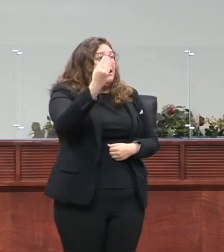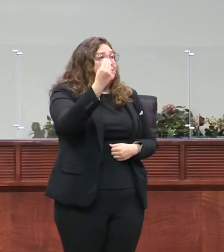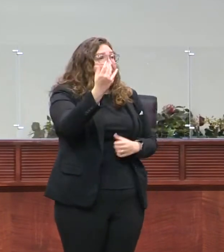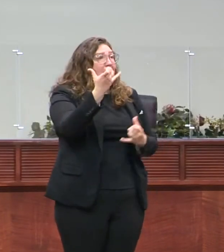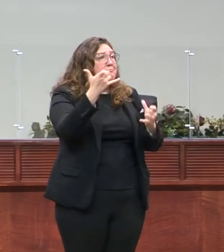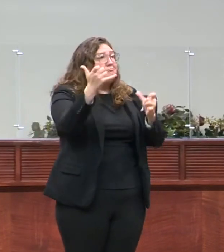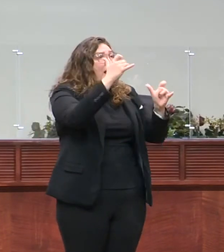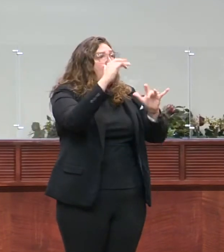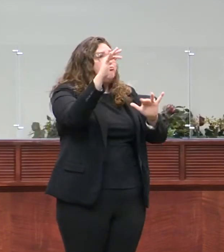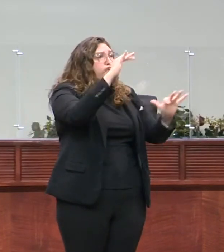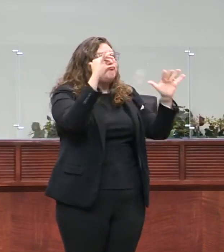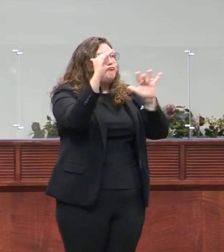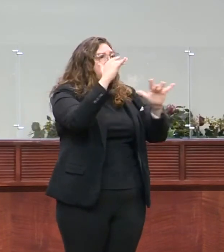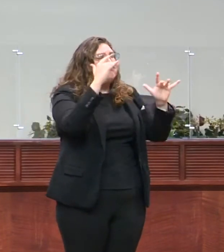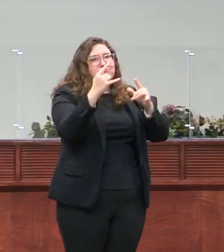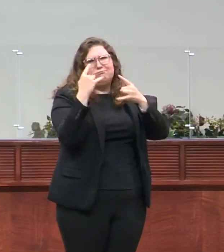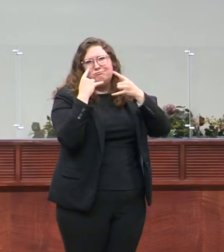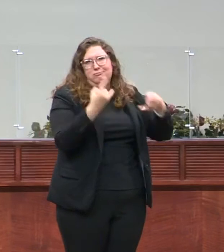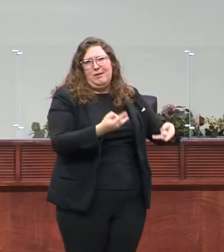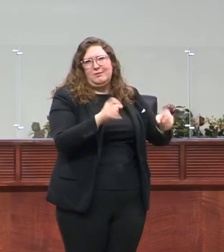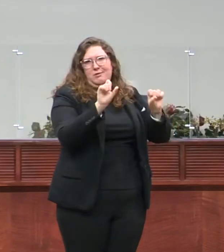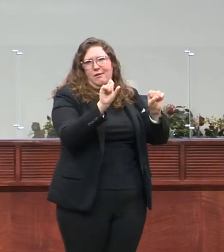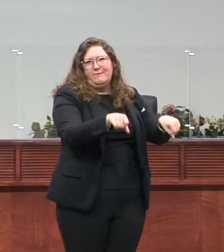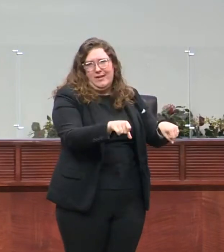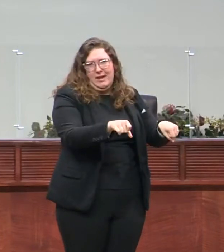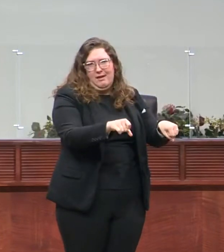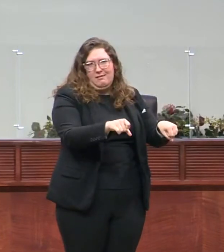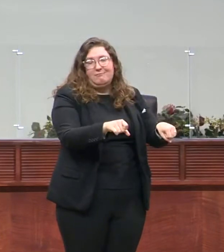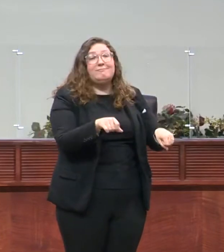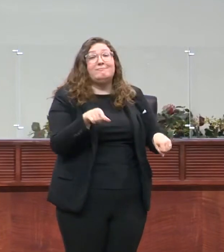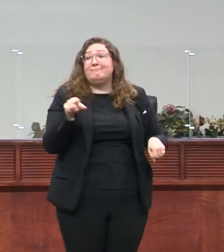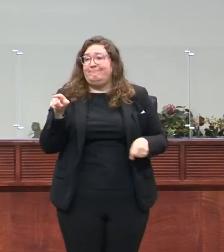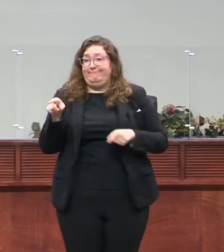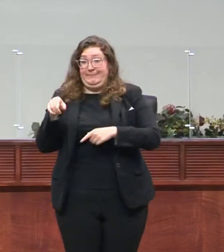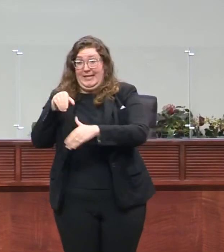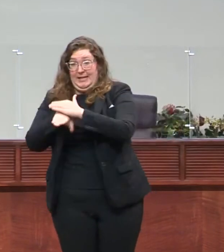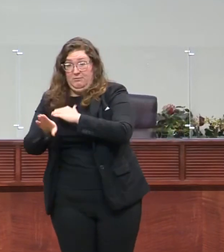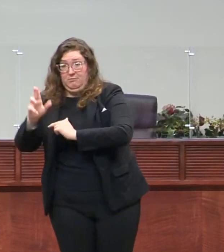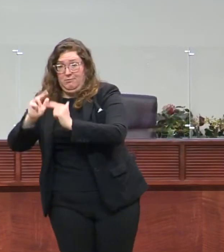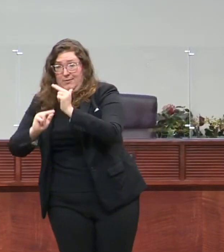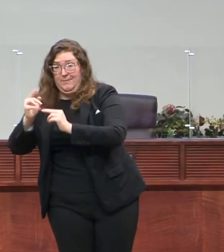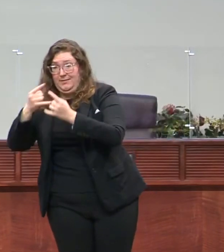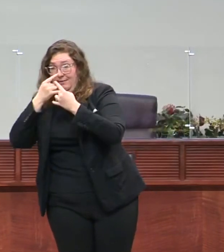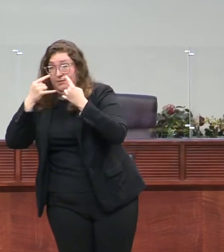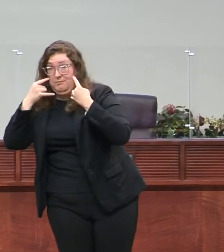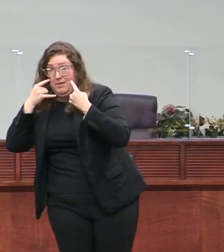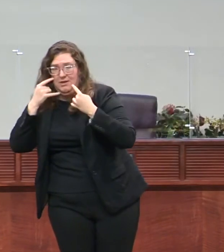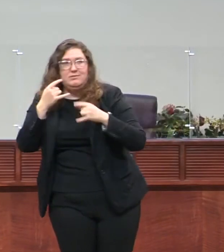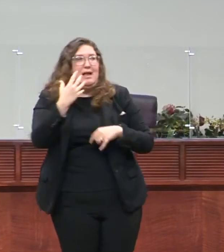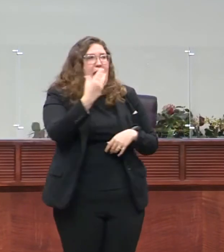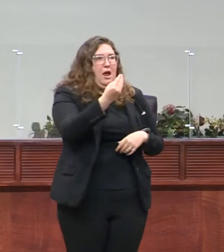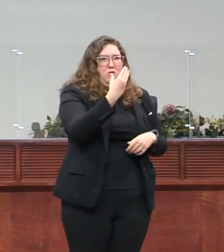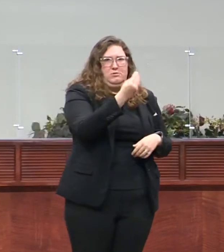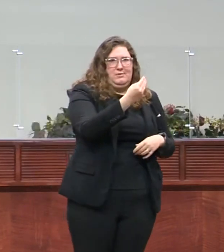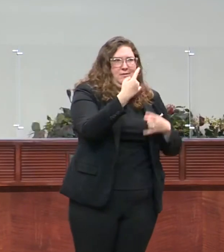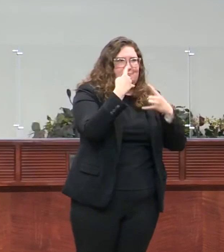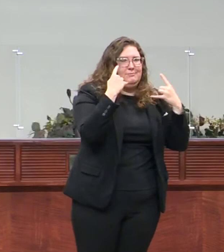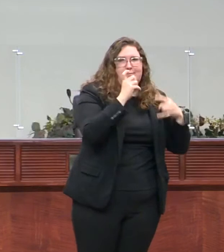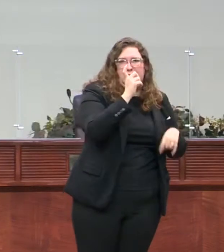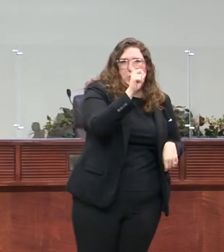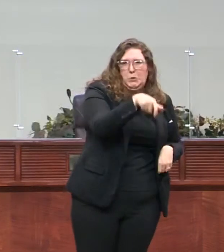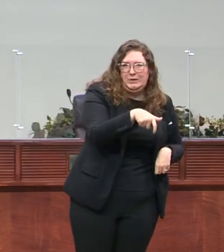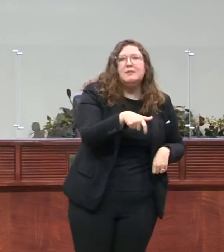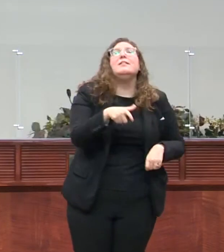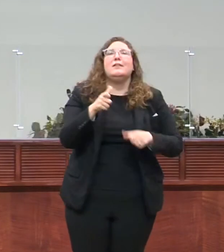face mask. This new requirement is consistent with the guidance from the Centers for Disease Control and Prevention. Face masks